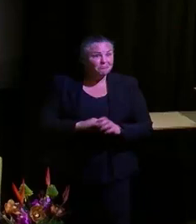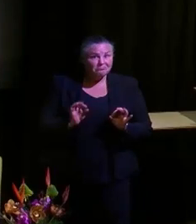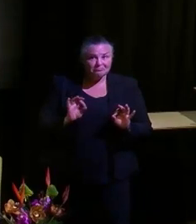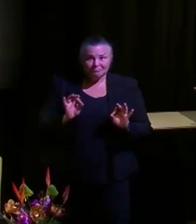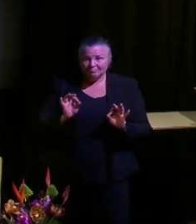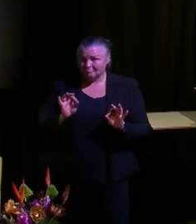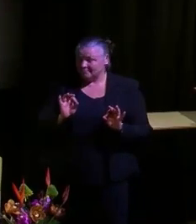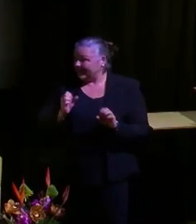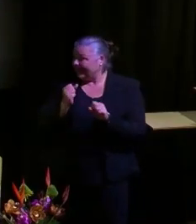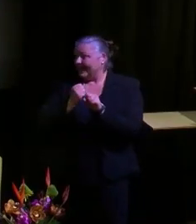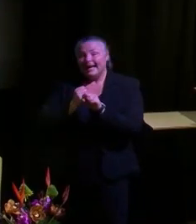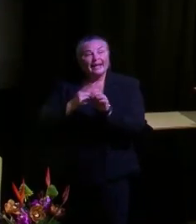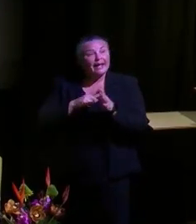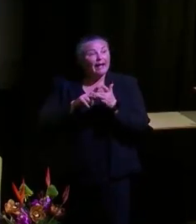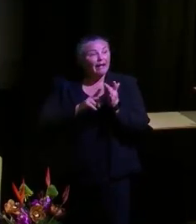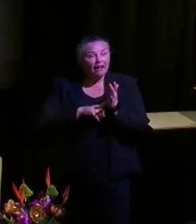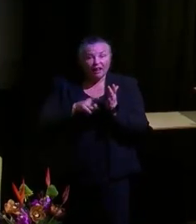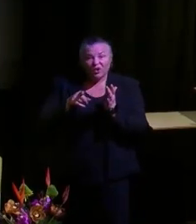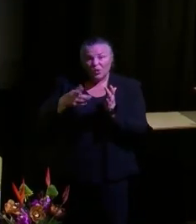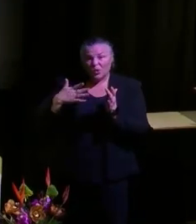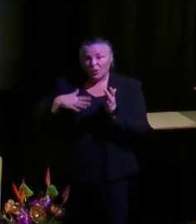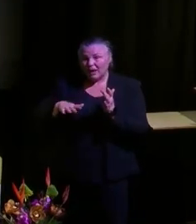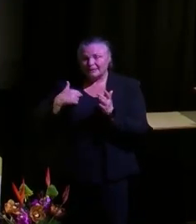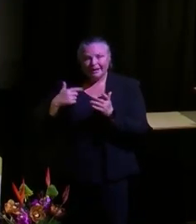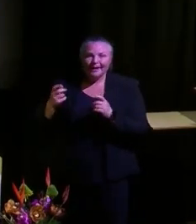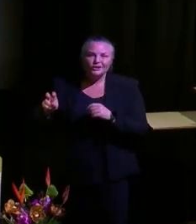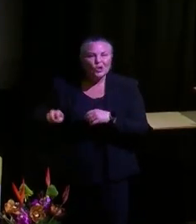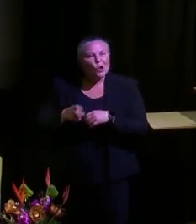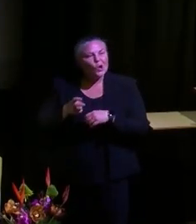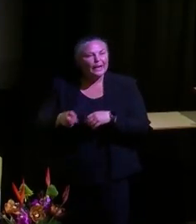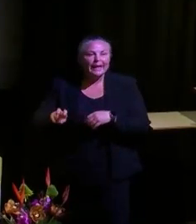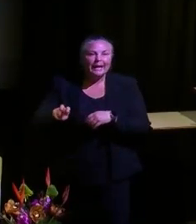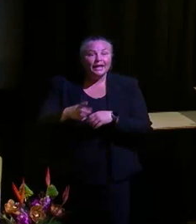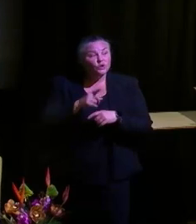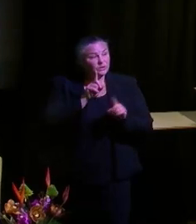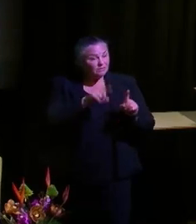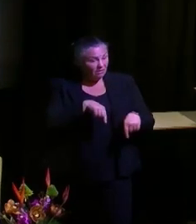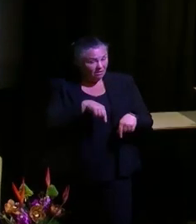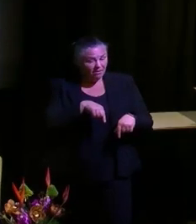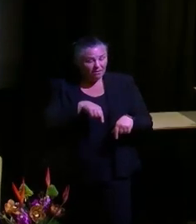Nope. Gail, did you have any more sort of like, I guess it's been a long journey on this. So you started at the